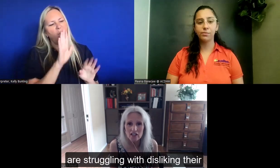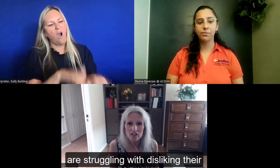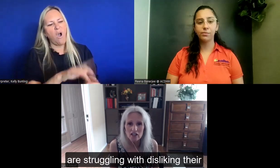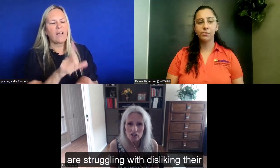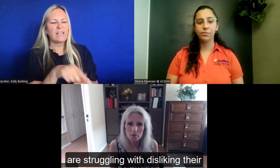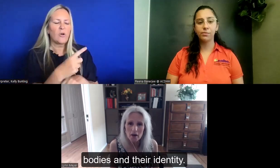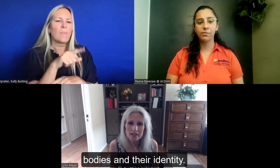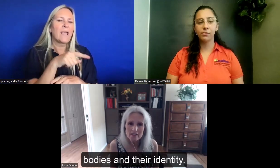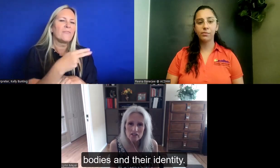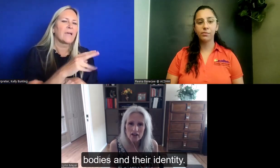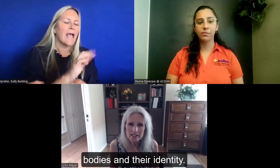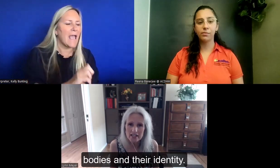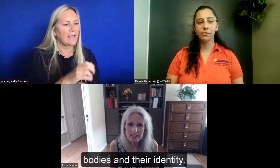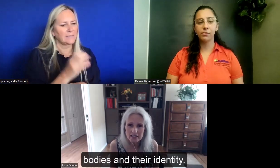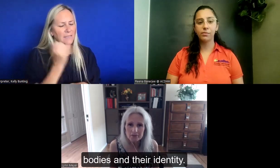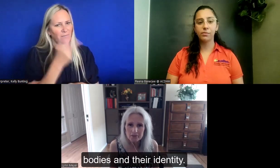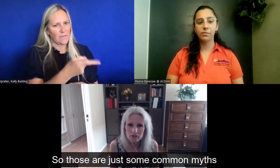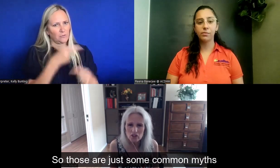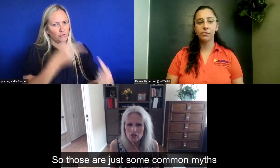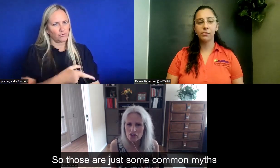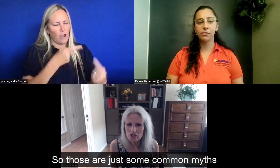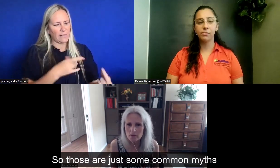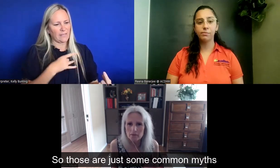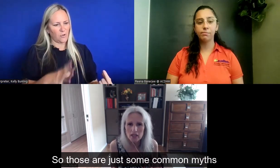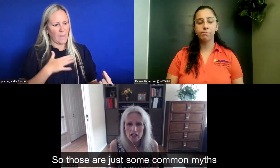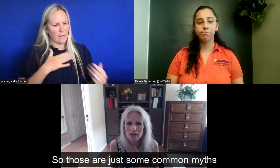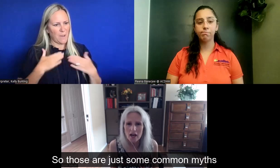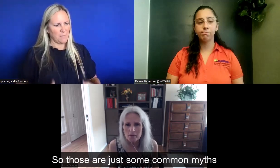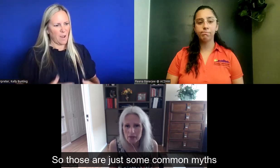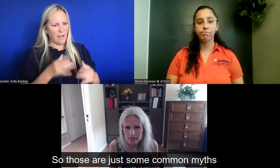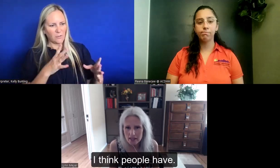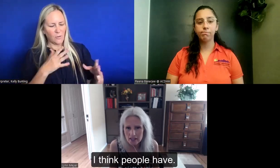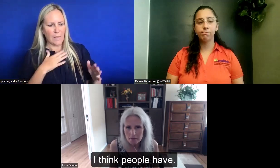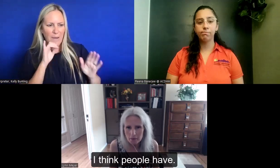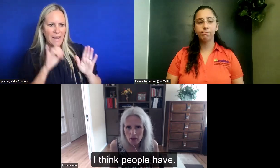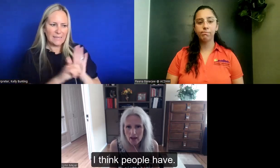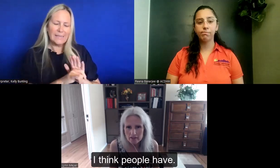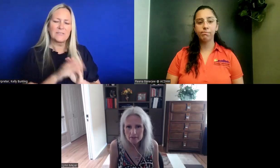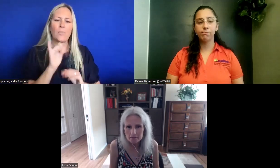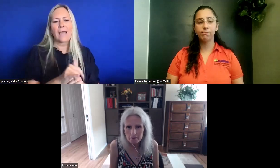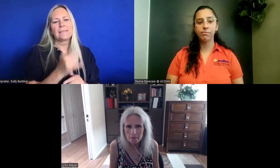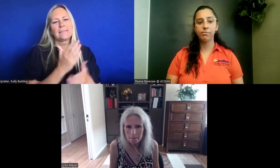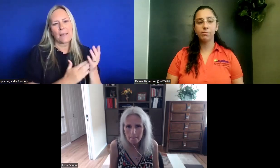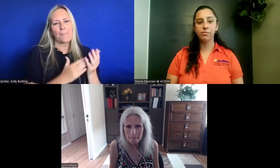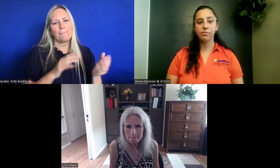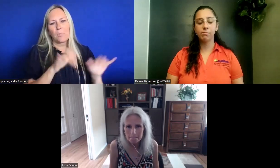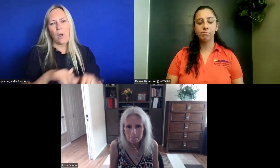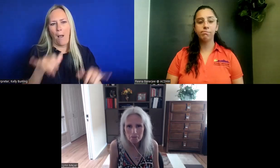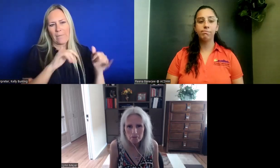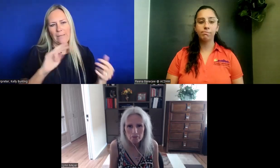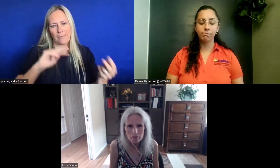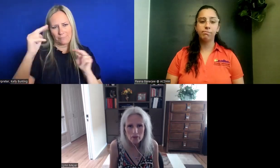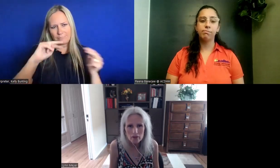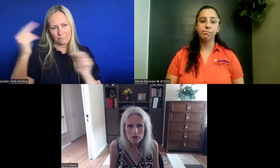disliking their bodies and their identity. So those are just some common myths I think people have.